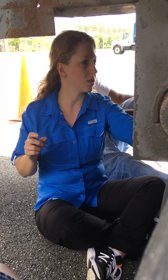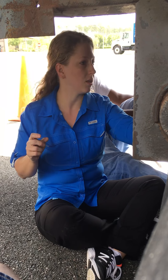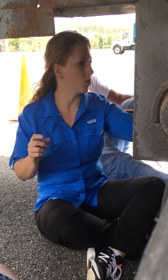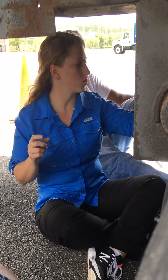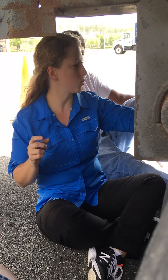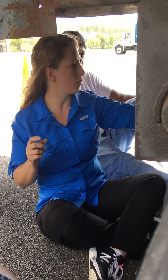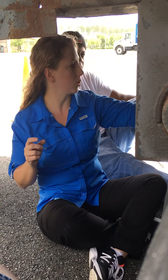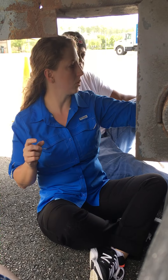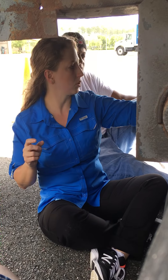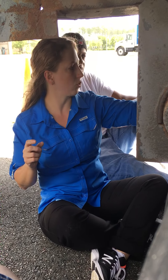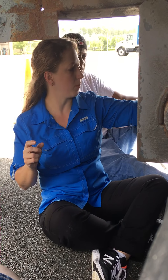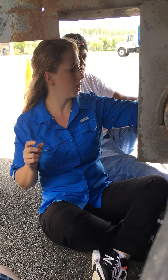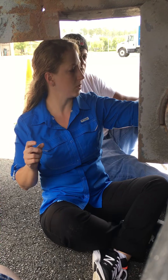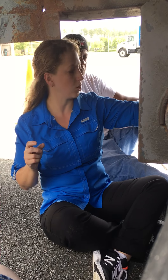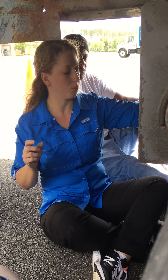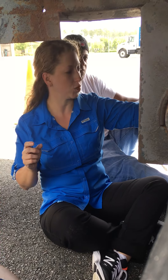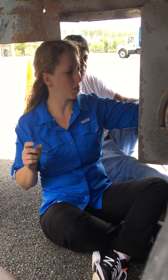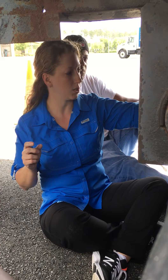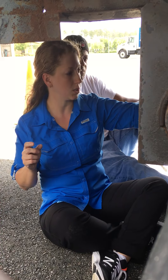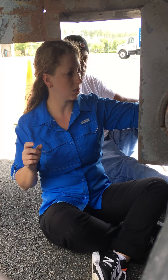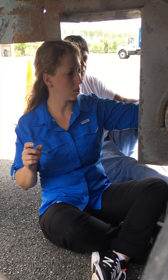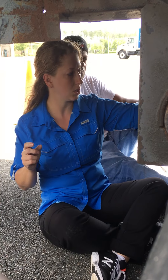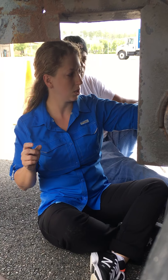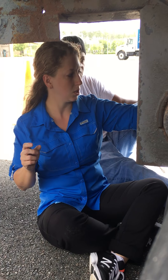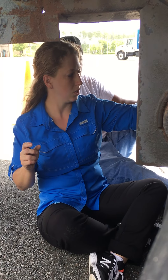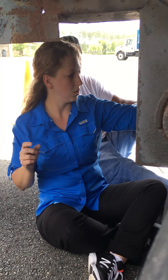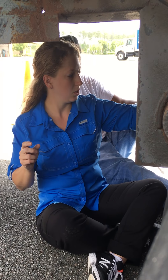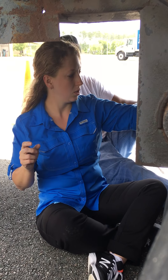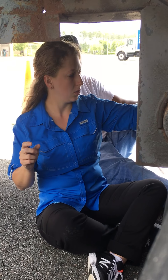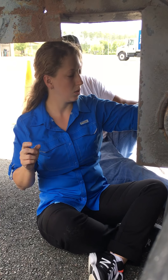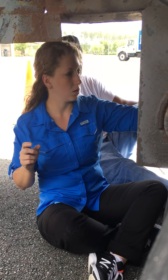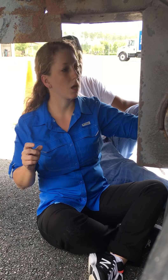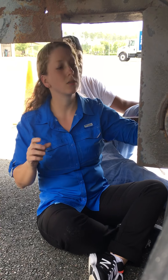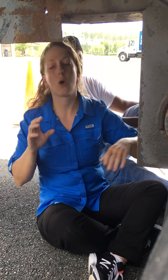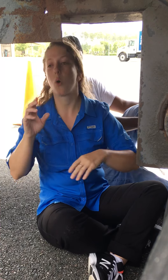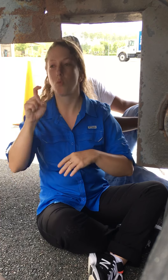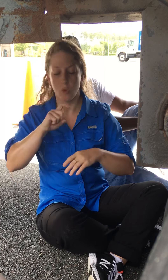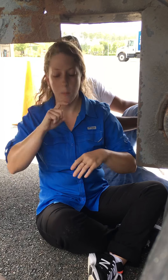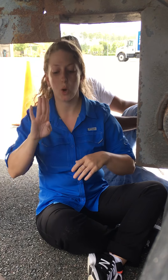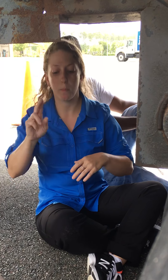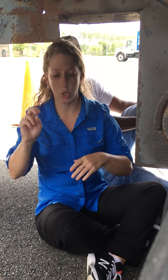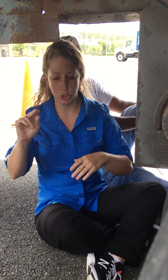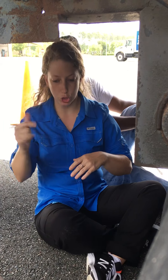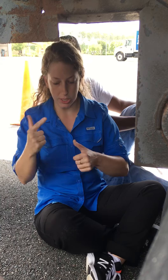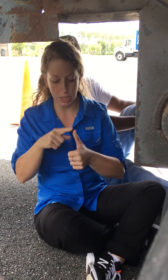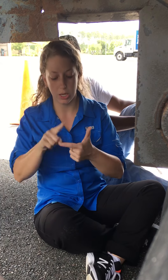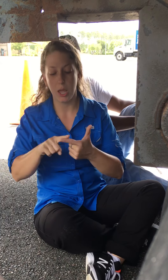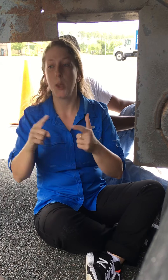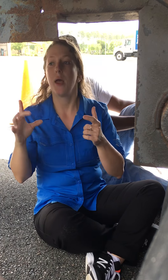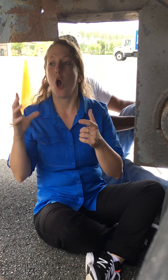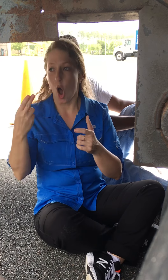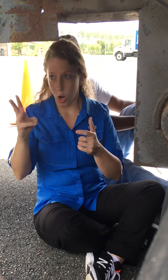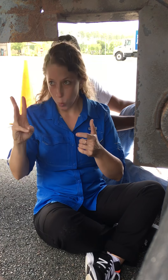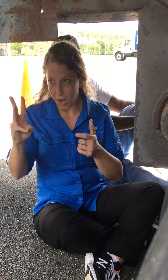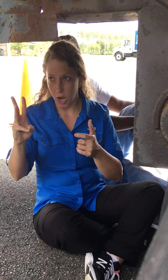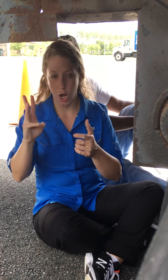and those rubber Mounting hardware. or bushings? Yeah, mounting hardware for your And U-bolts. Making sure that your airbag is mounted at the